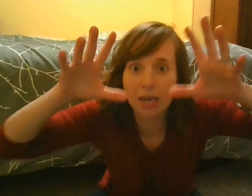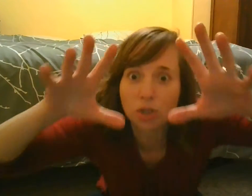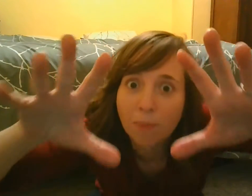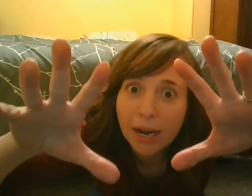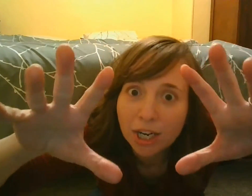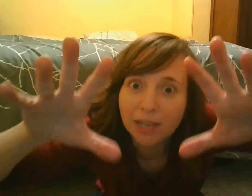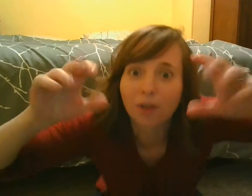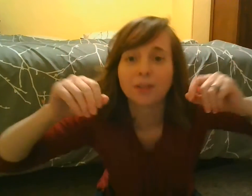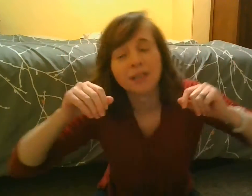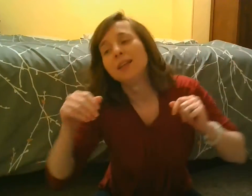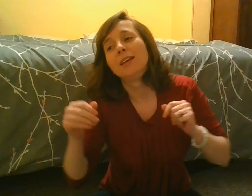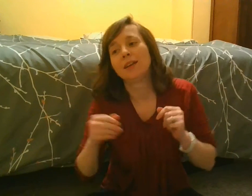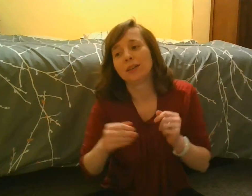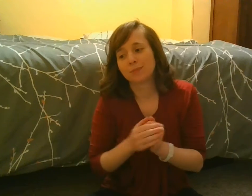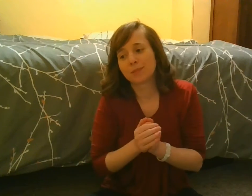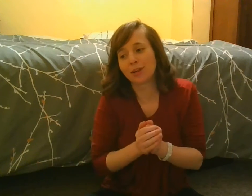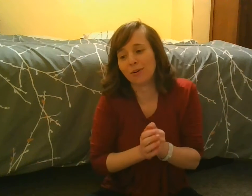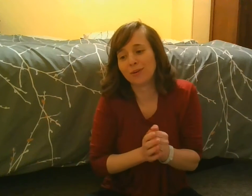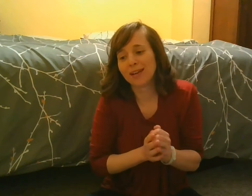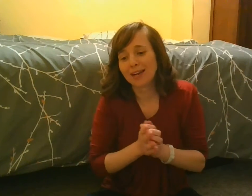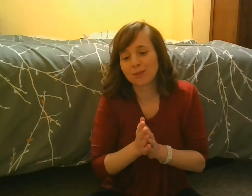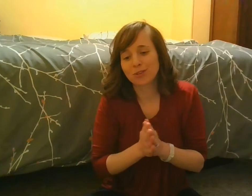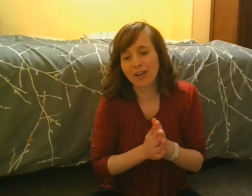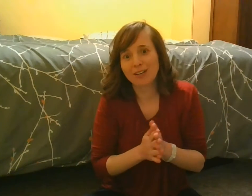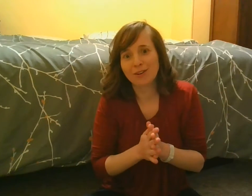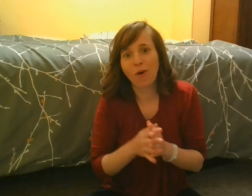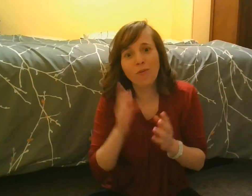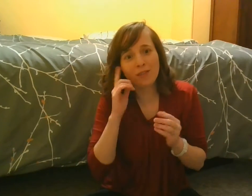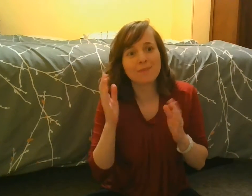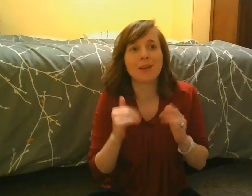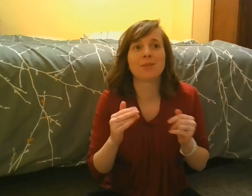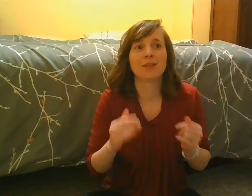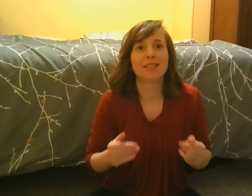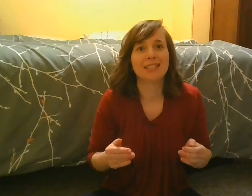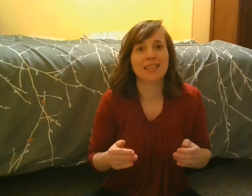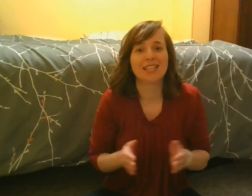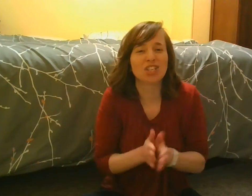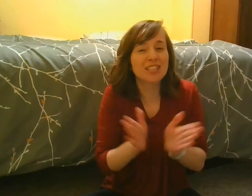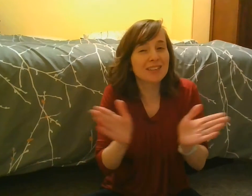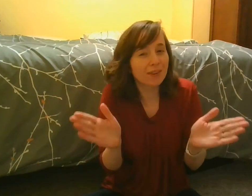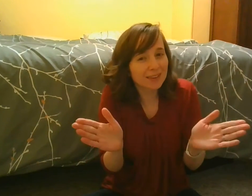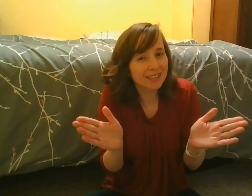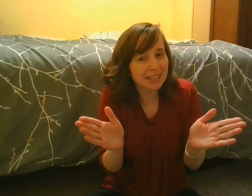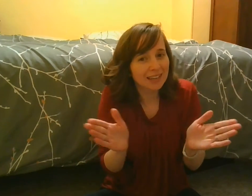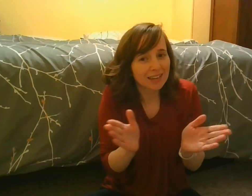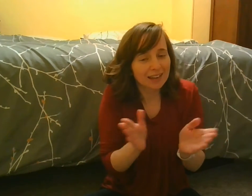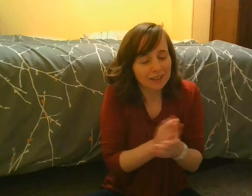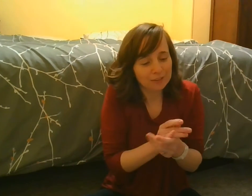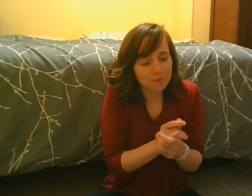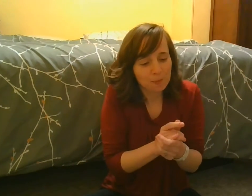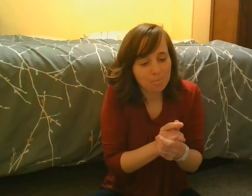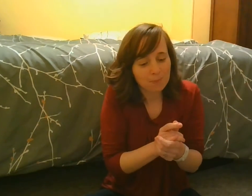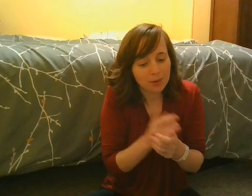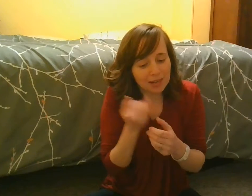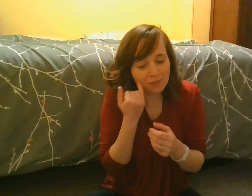too much at y'all. So I was trying to hopefully be able to at least get the gist of everything. But if